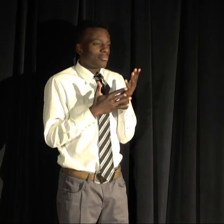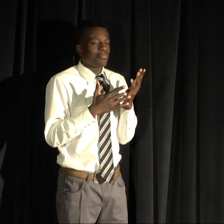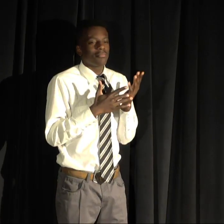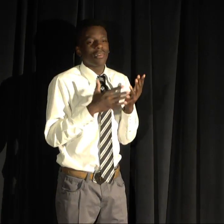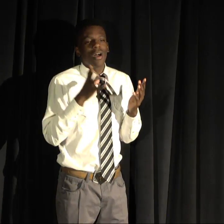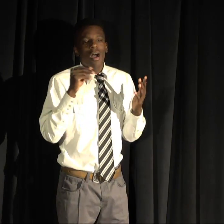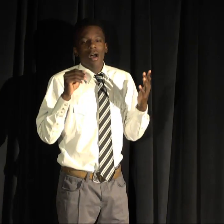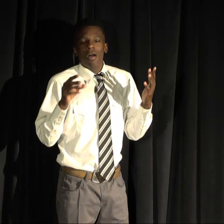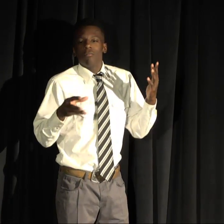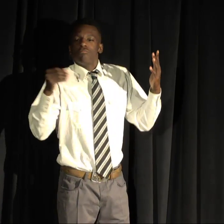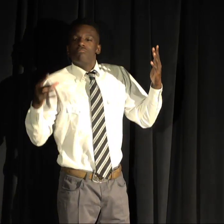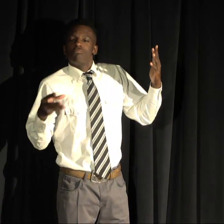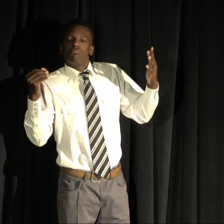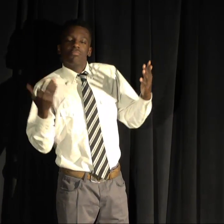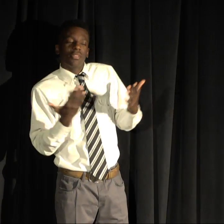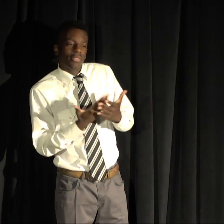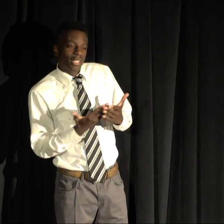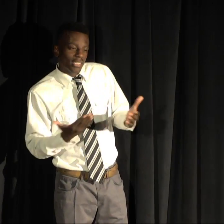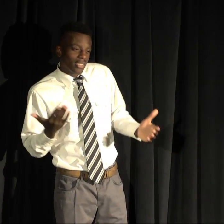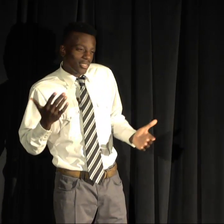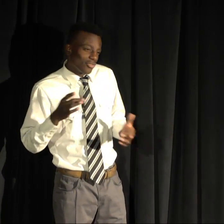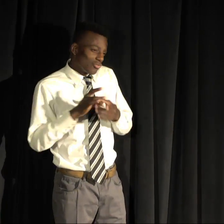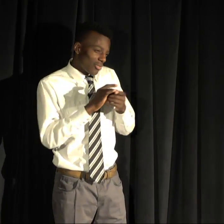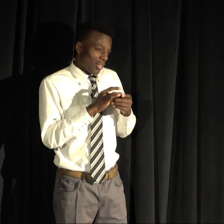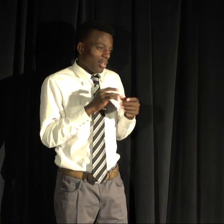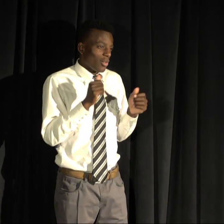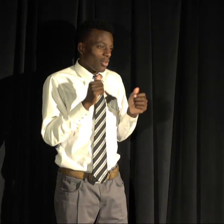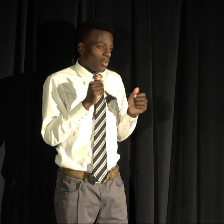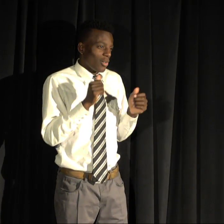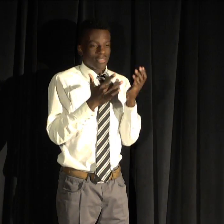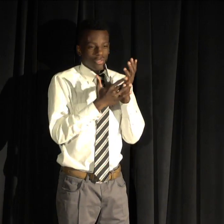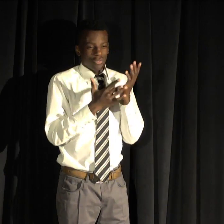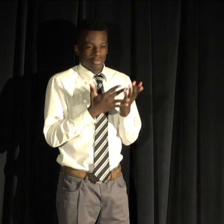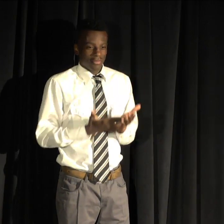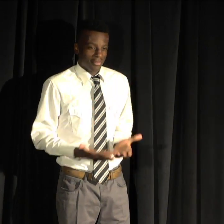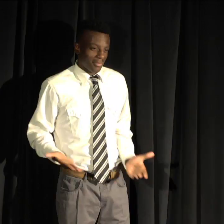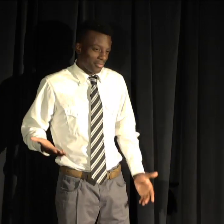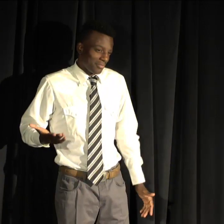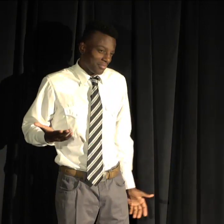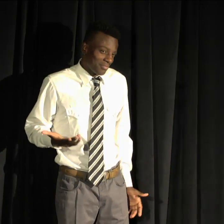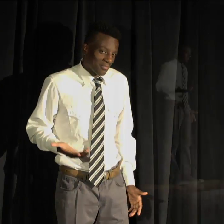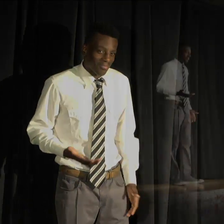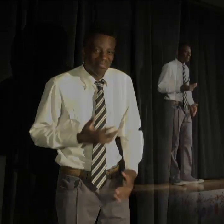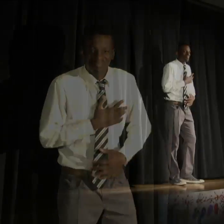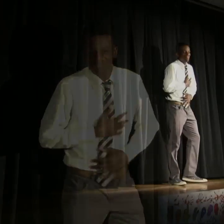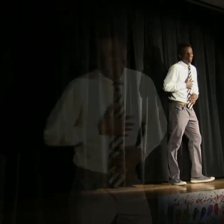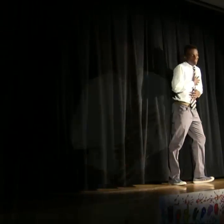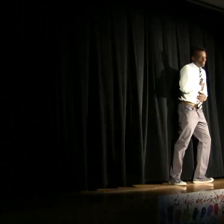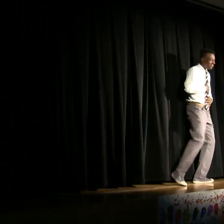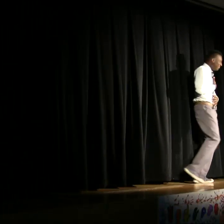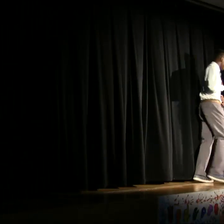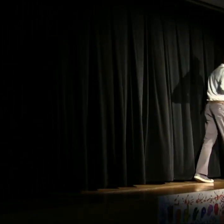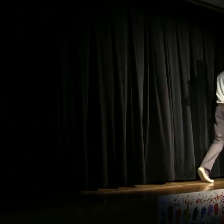high-tech things and some extras coming up as well. Okay, please enjoy.